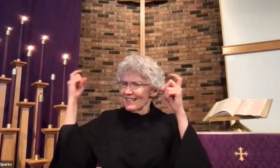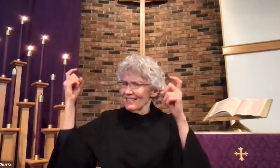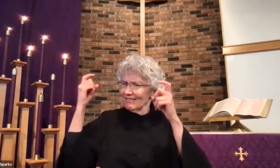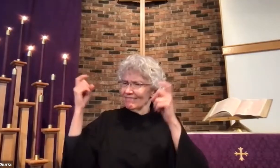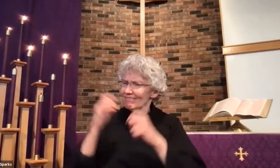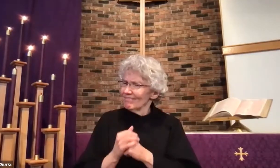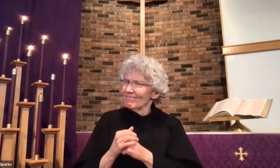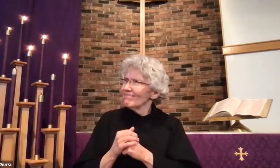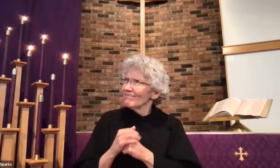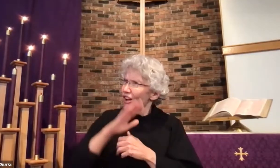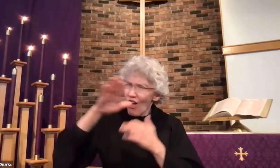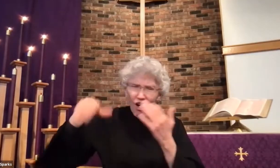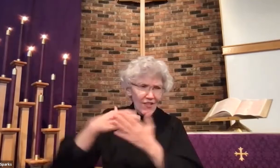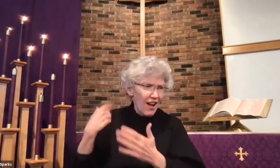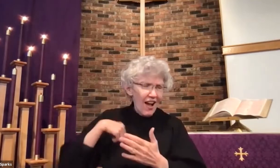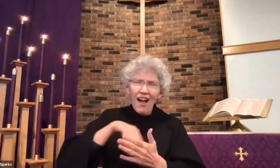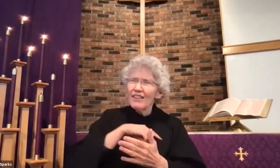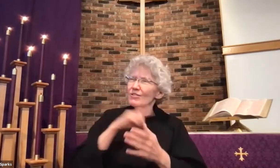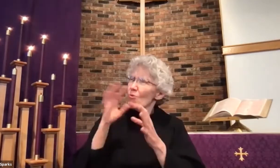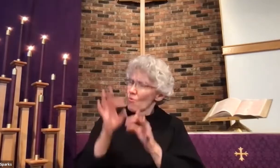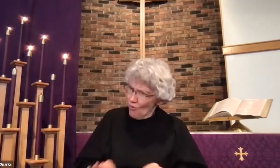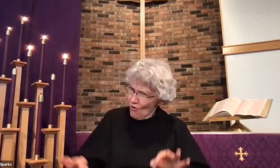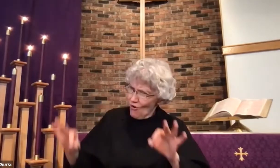because no one is worthless to you.